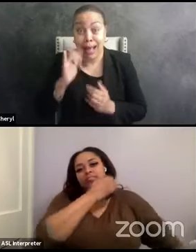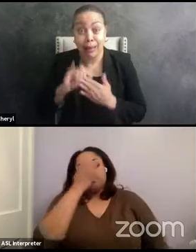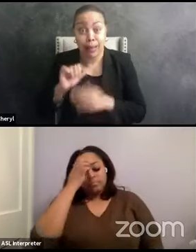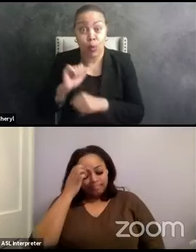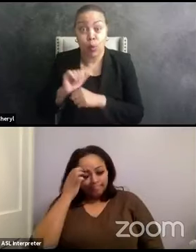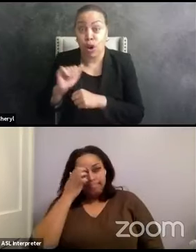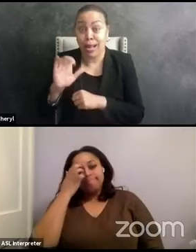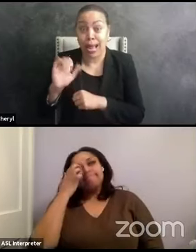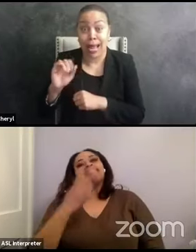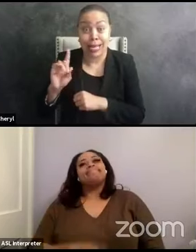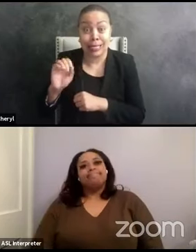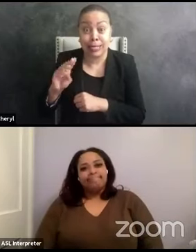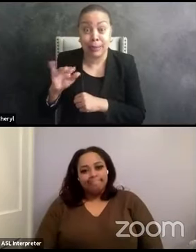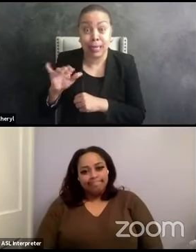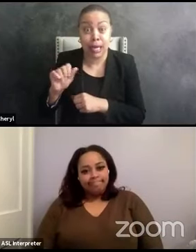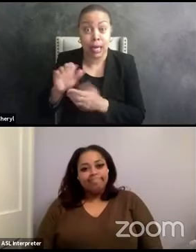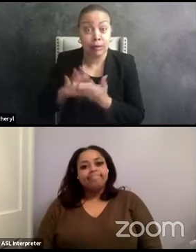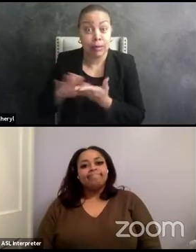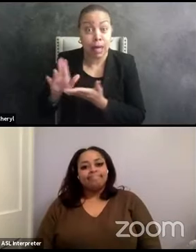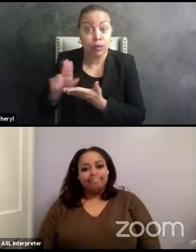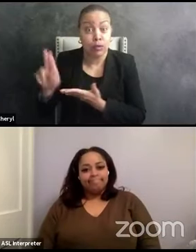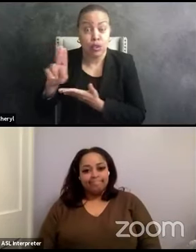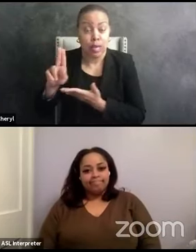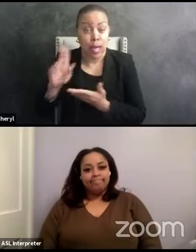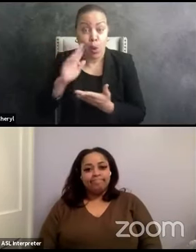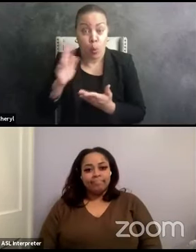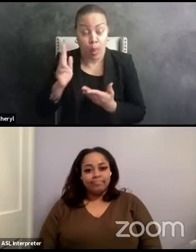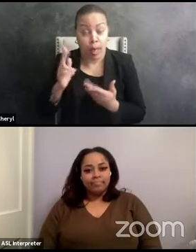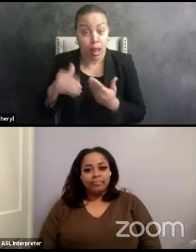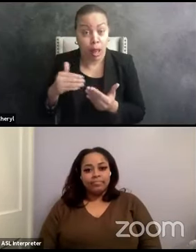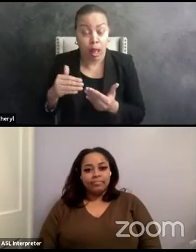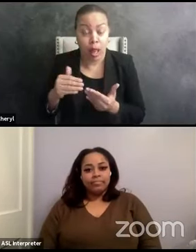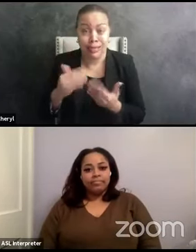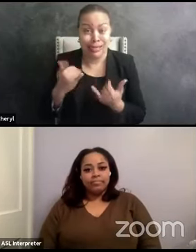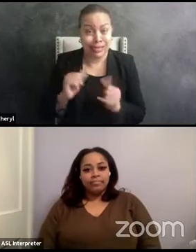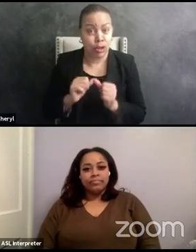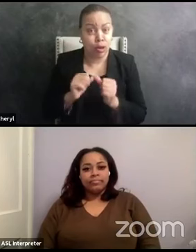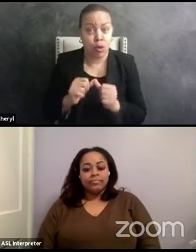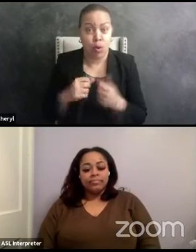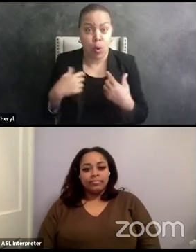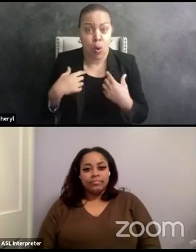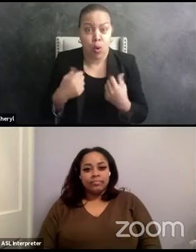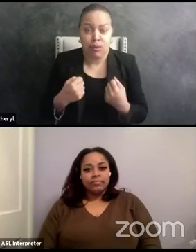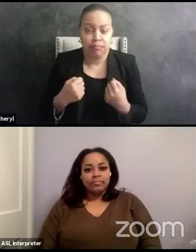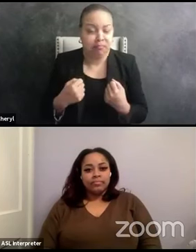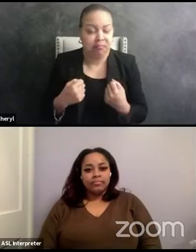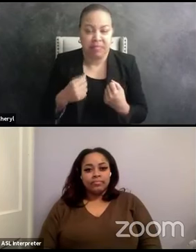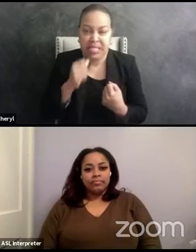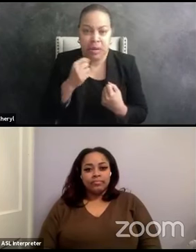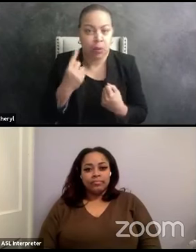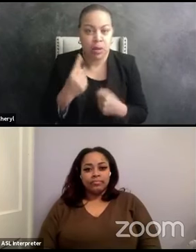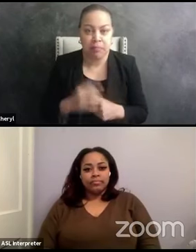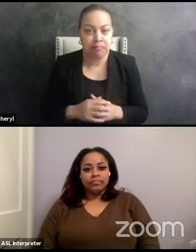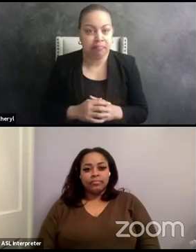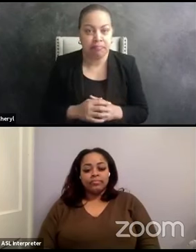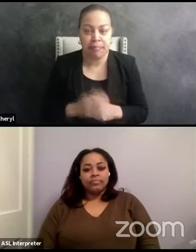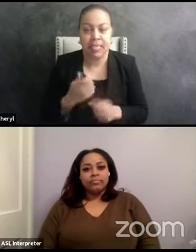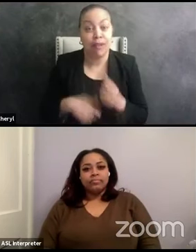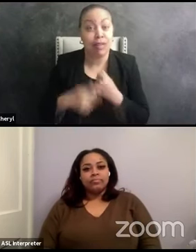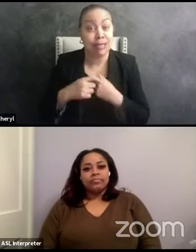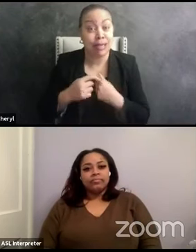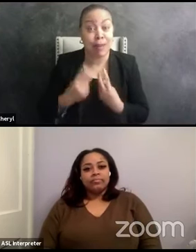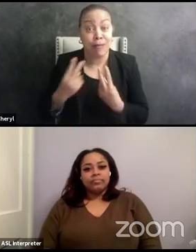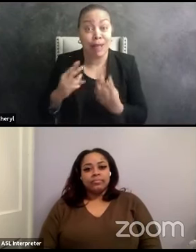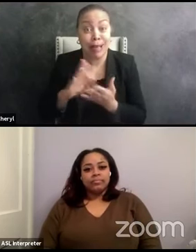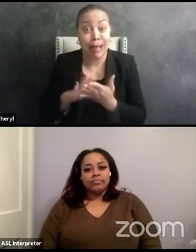I've never Mm. met a single one. And I have a tissue. there was this time where every time I would go to a college or a university, a